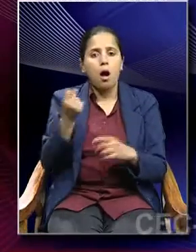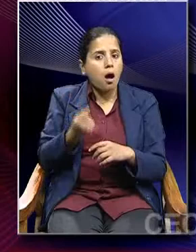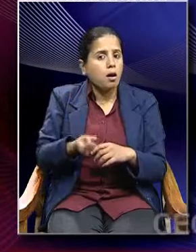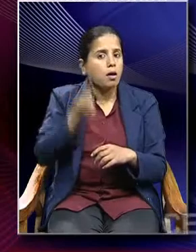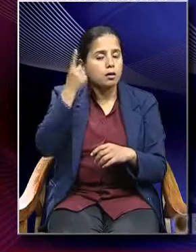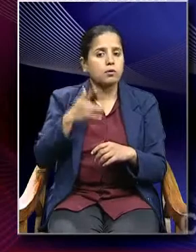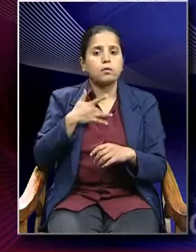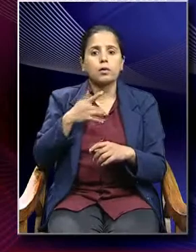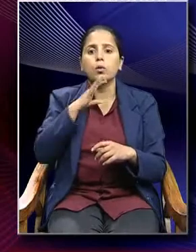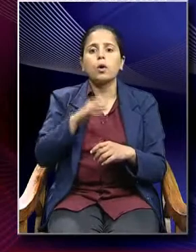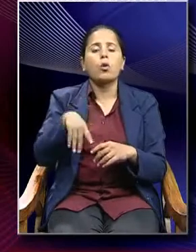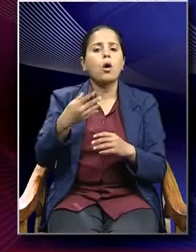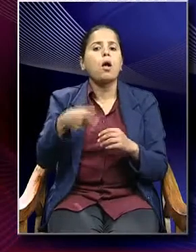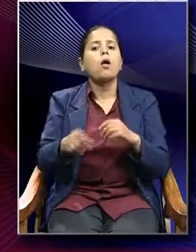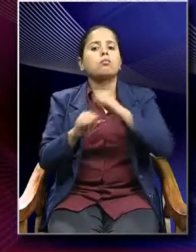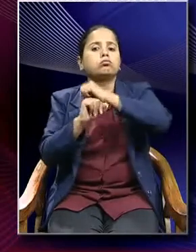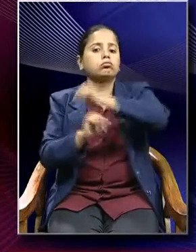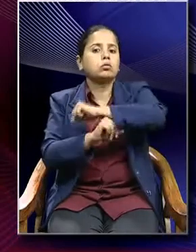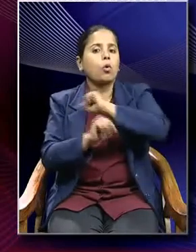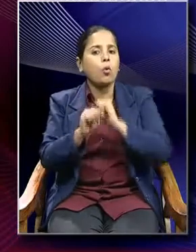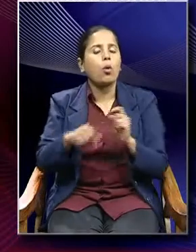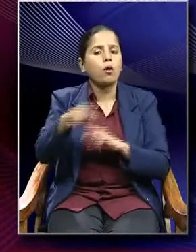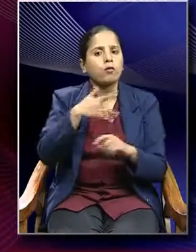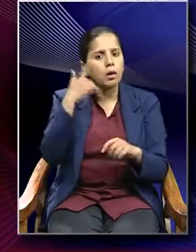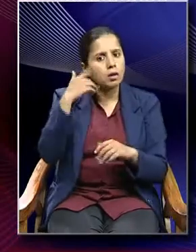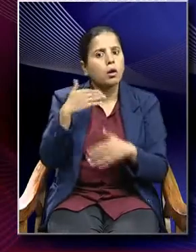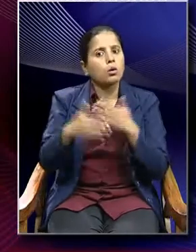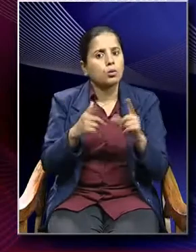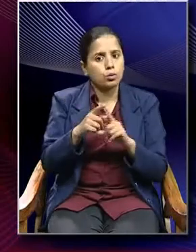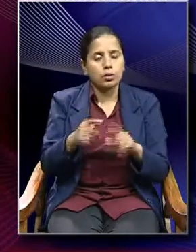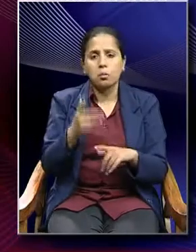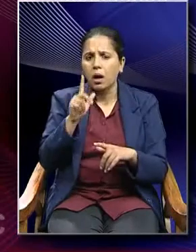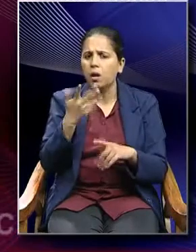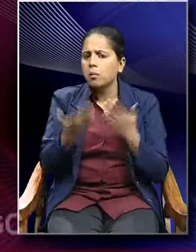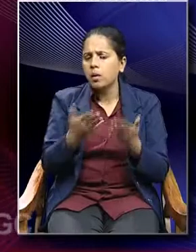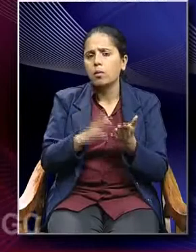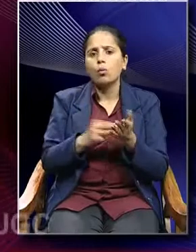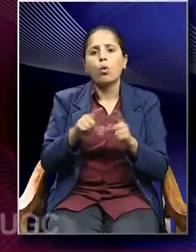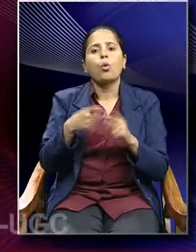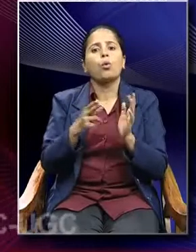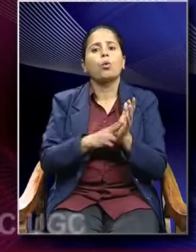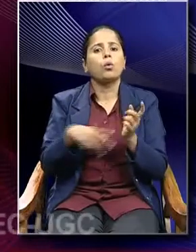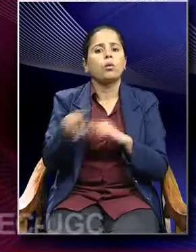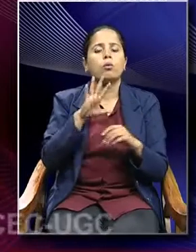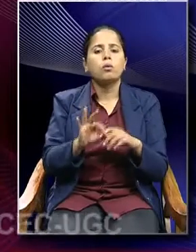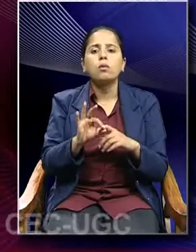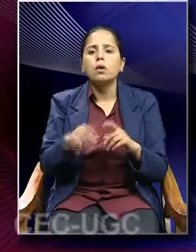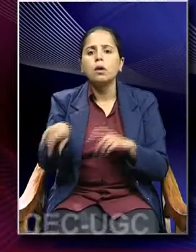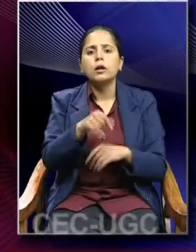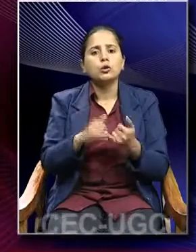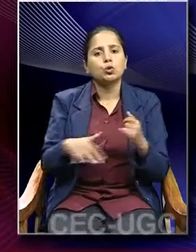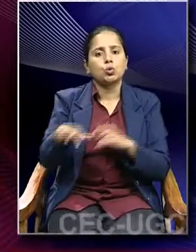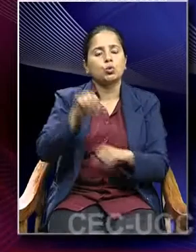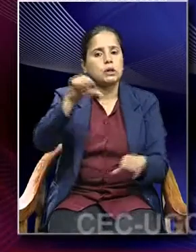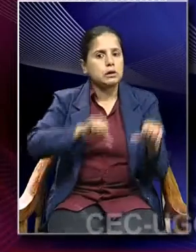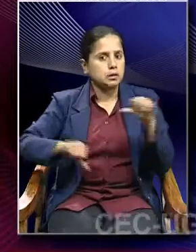understanding or branches of knowledge was taken into care. Rather, modernity led to fragmentation of social